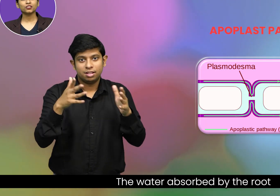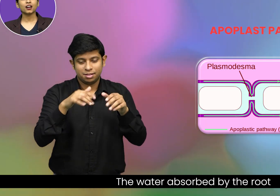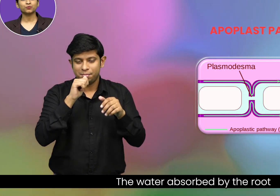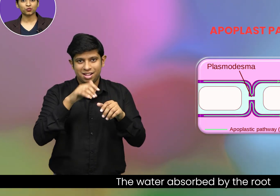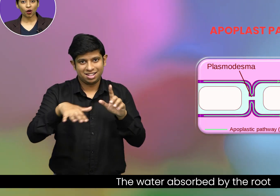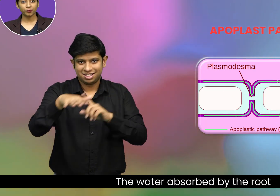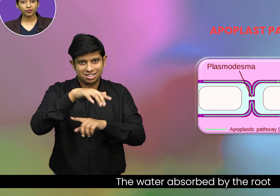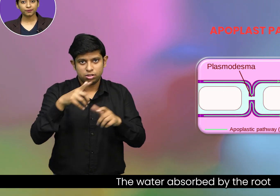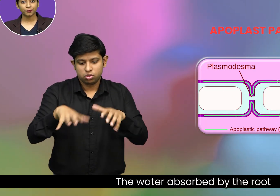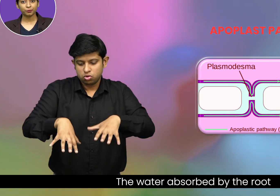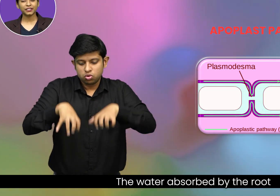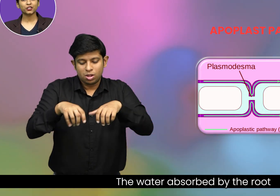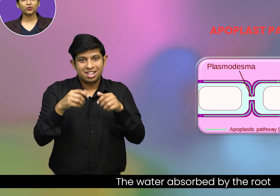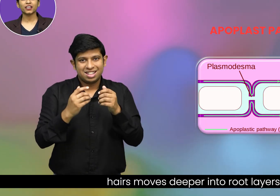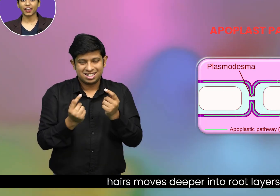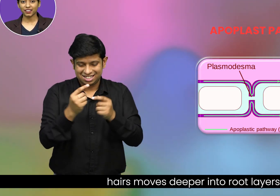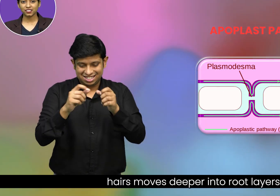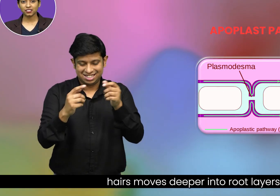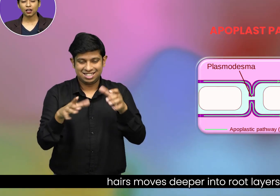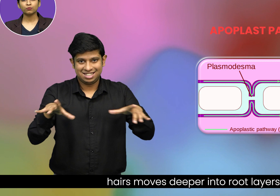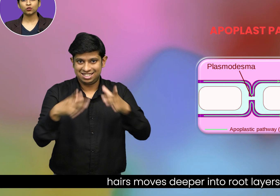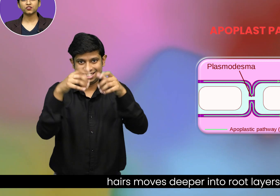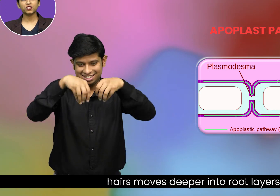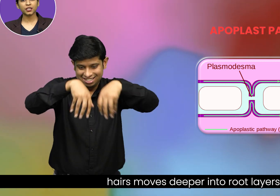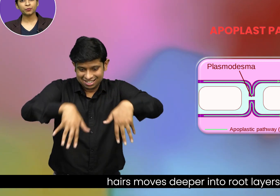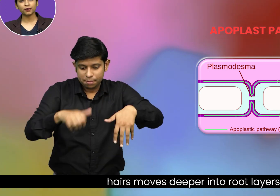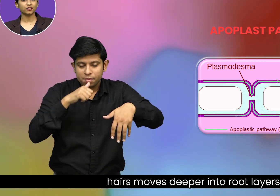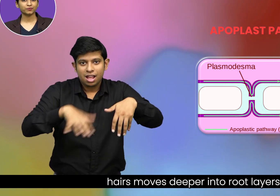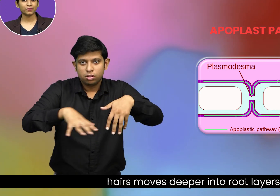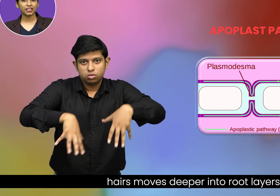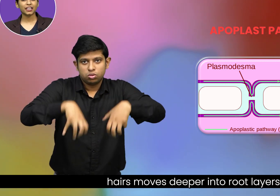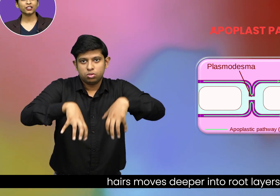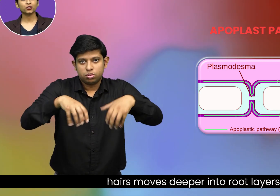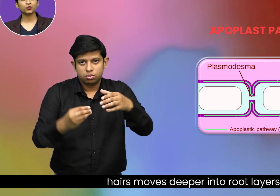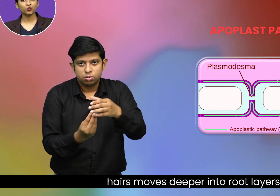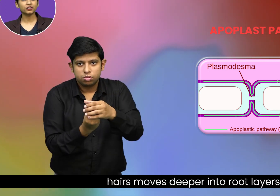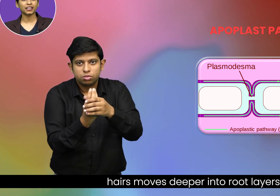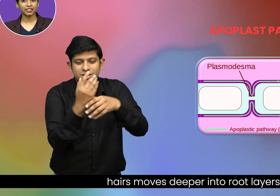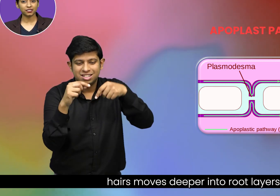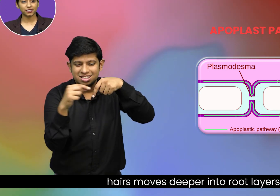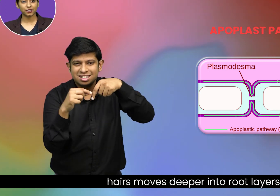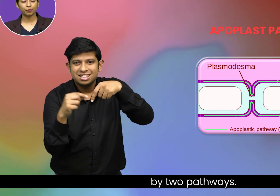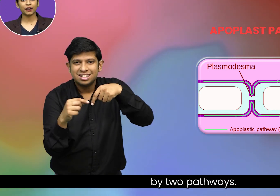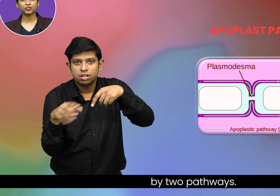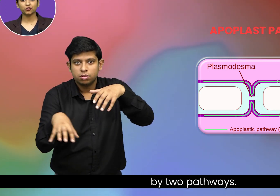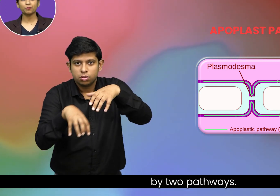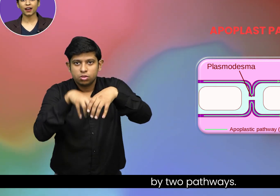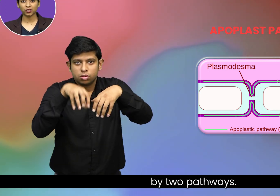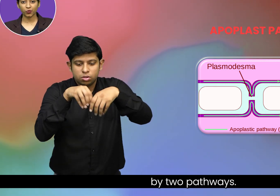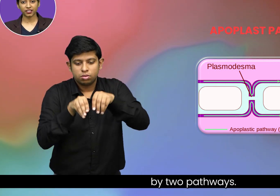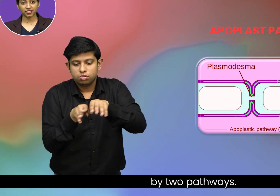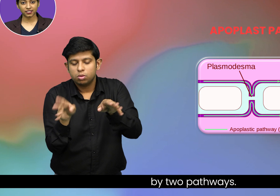The water absorbed by the root hairs moves deeper into root layers by